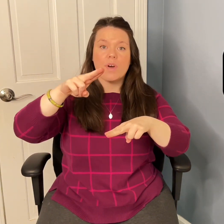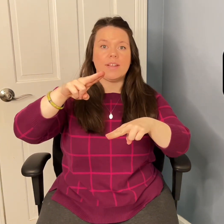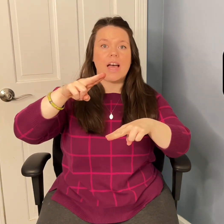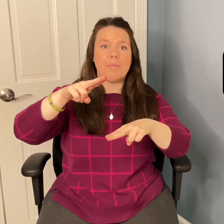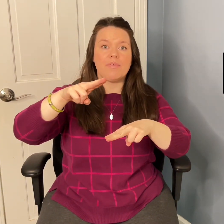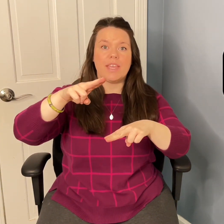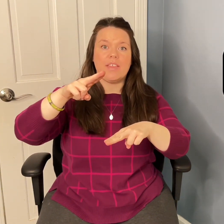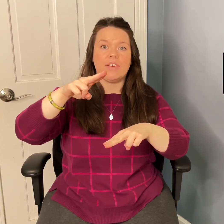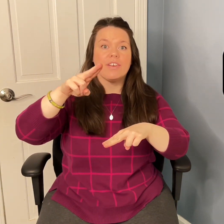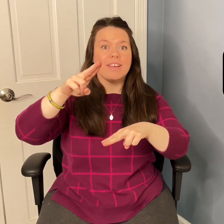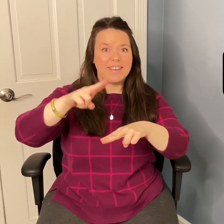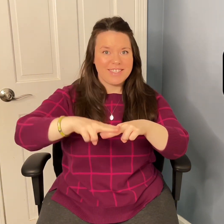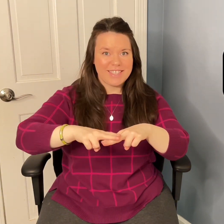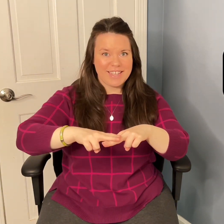top of the other. Sit.